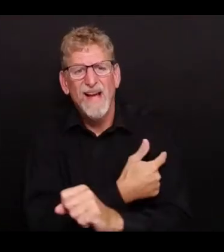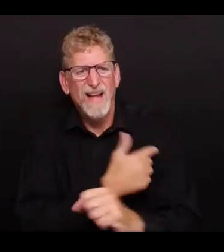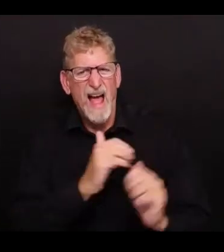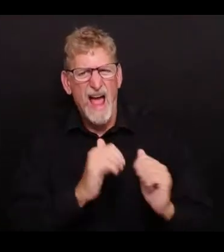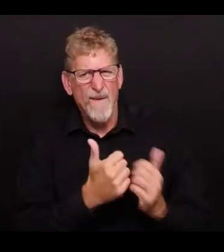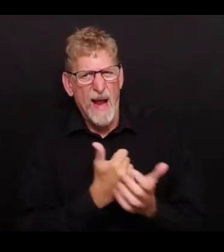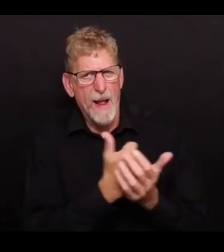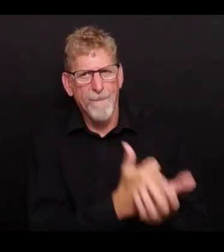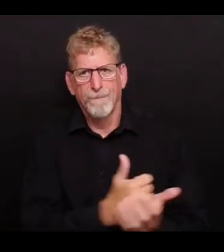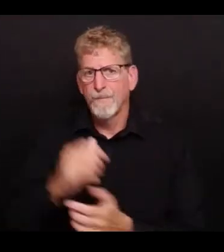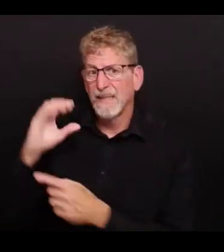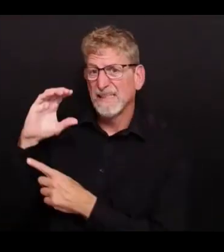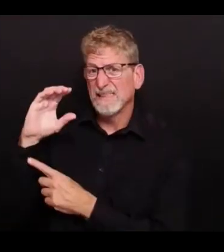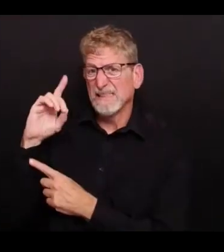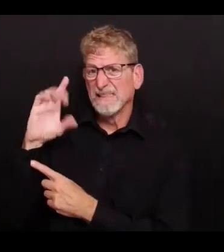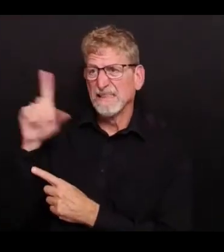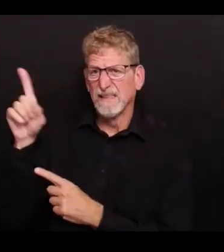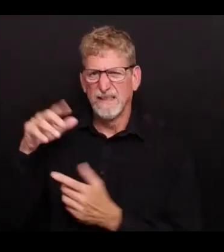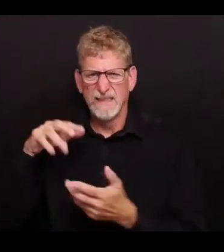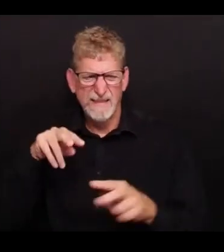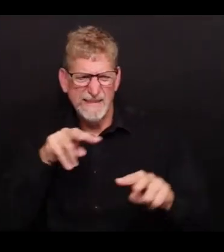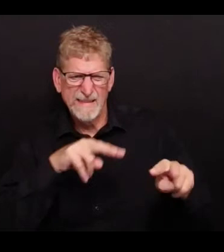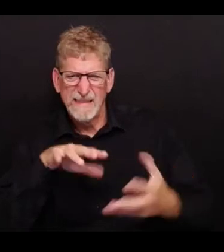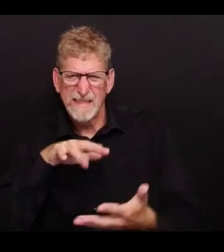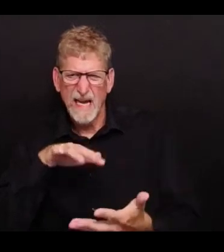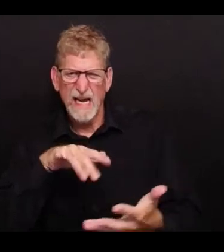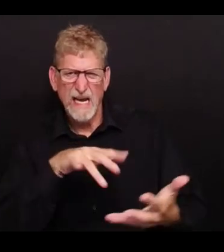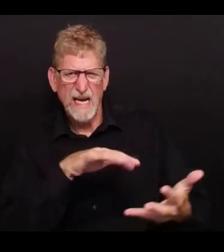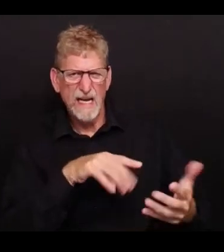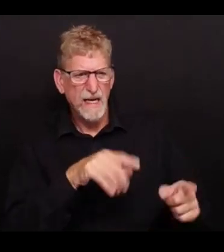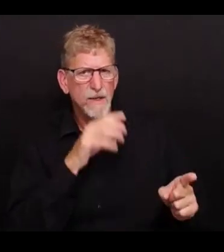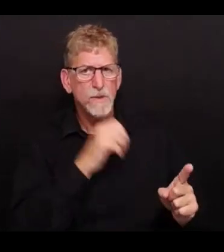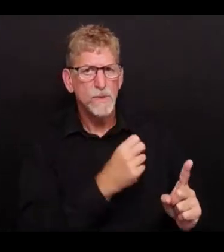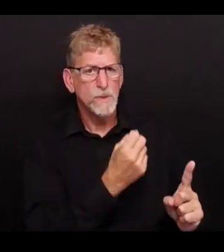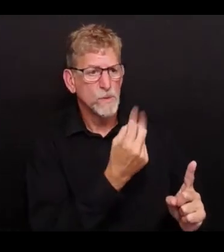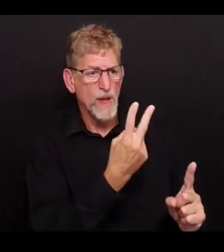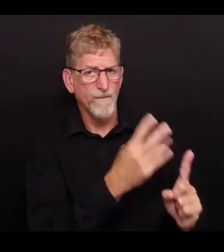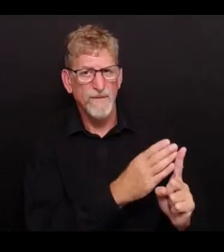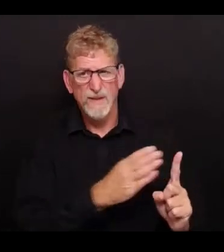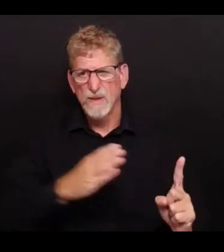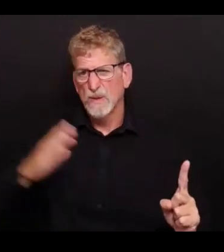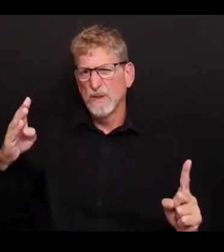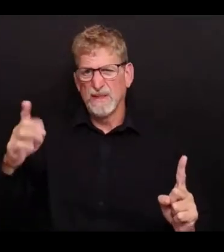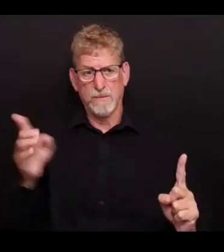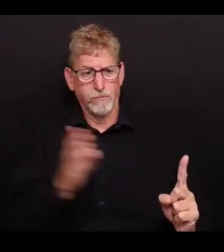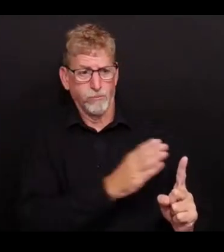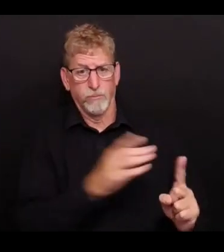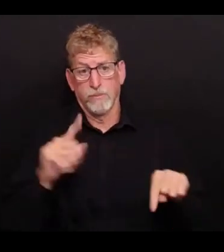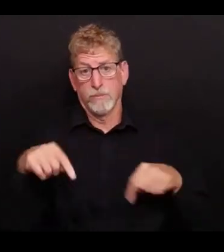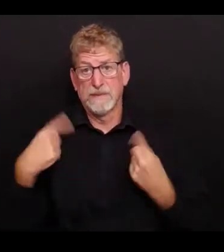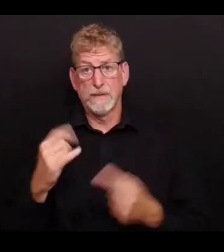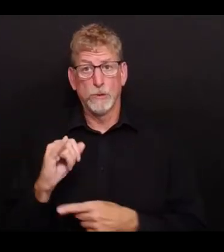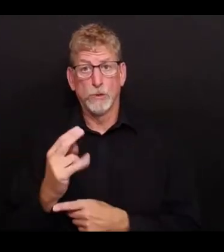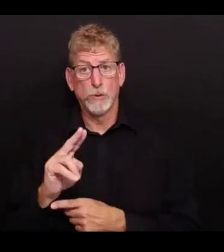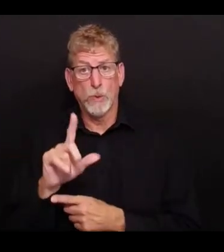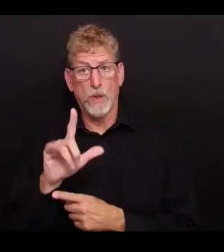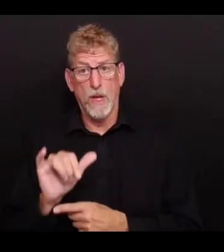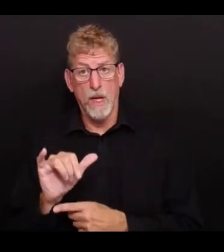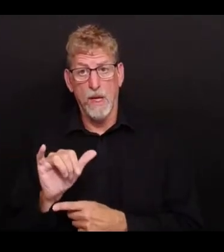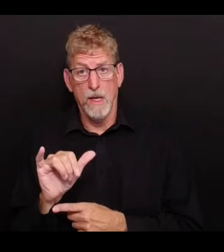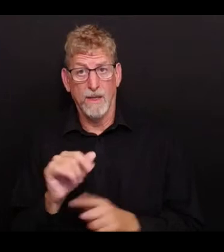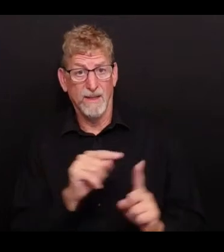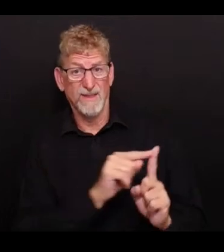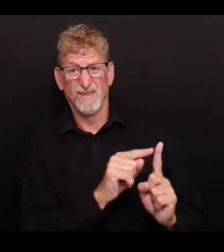and adolescents and found that since July, after Delta became the dominant variant around the country, also true here